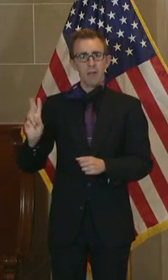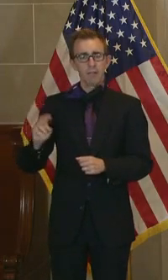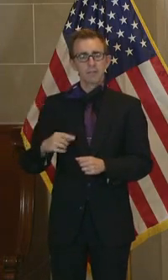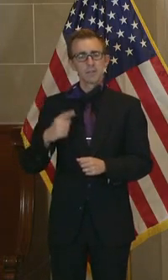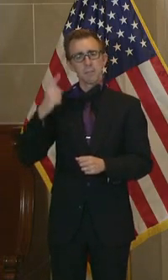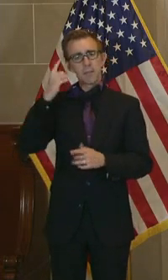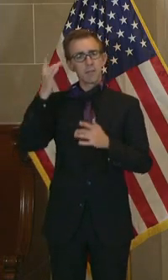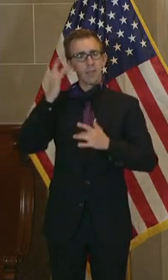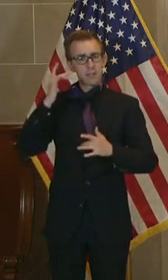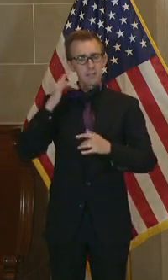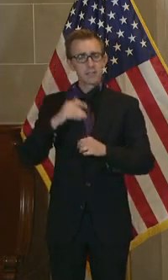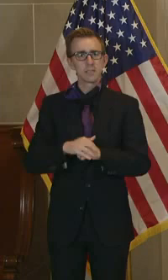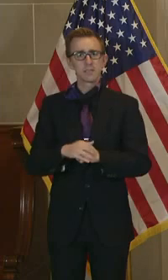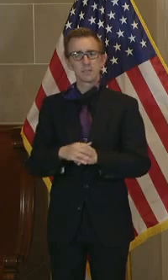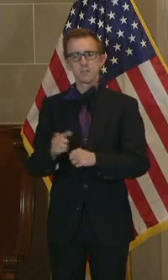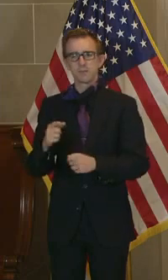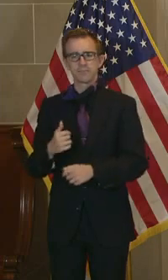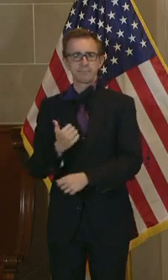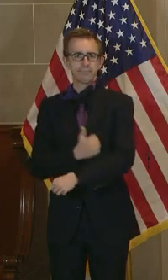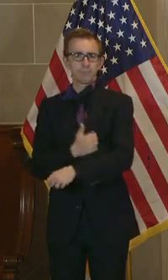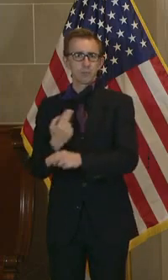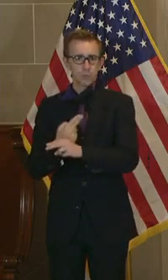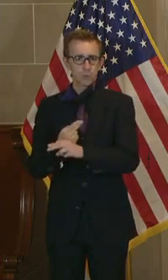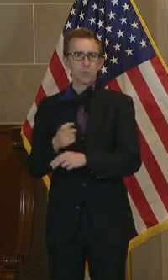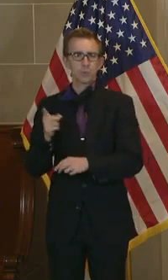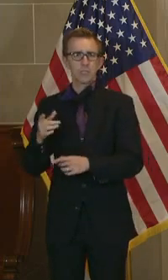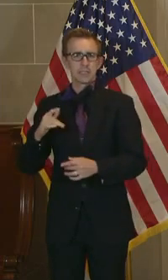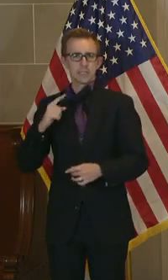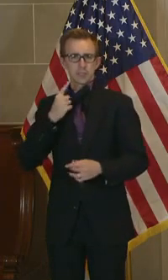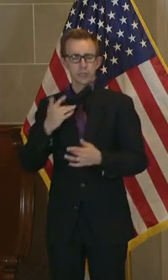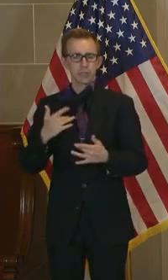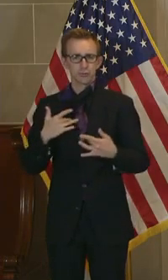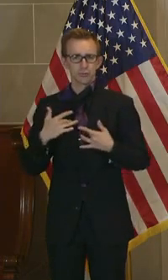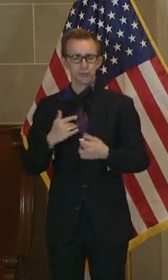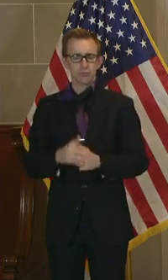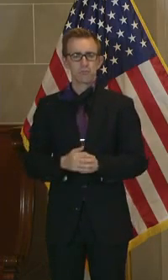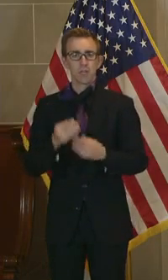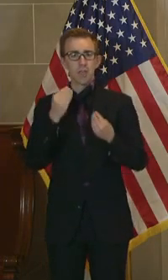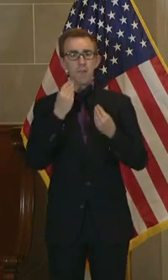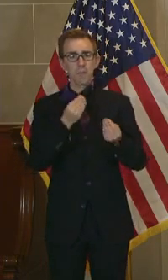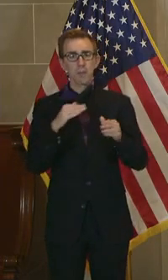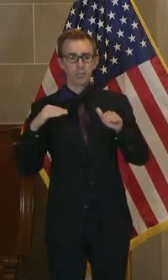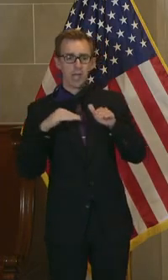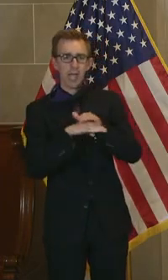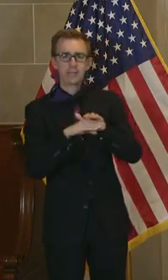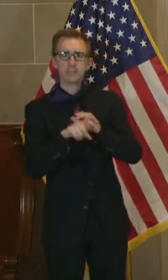and substance use are serious concerns, and access to information for all Missourians must be